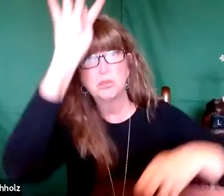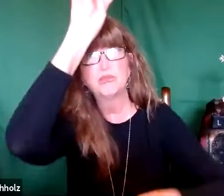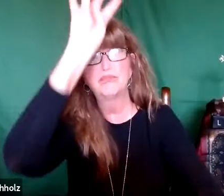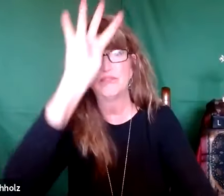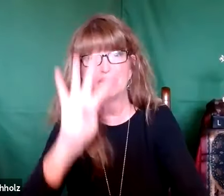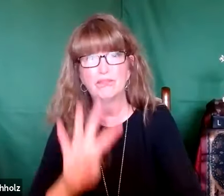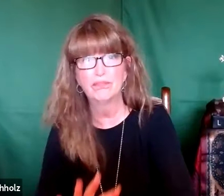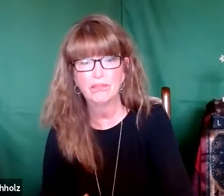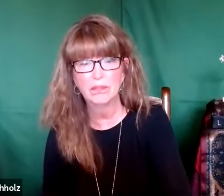You can see the curtain